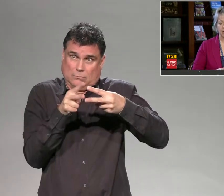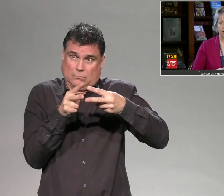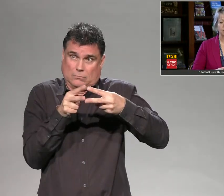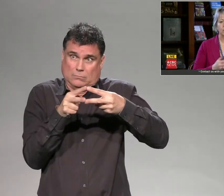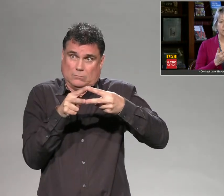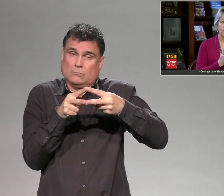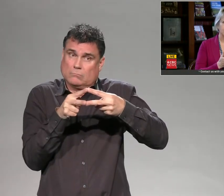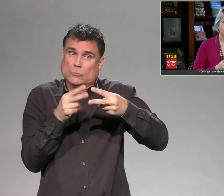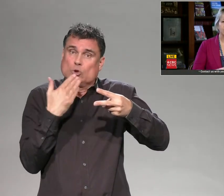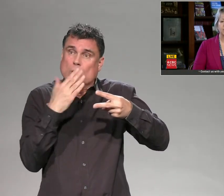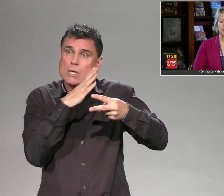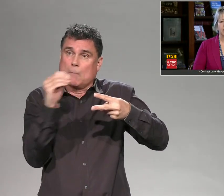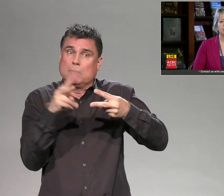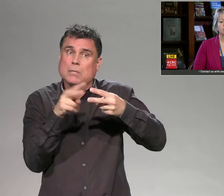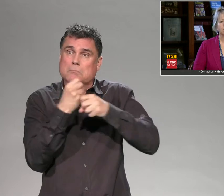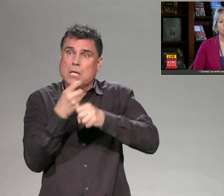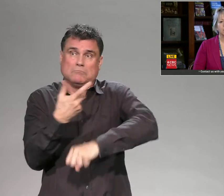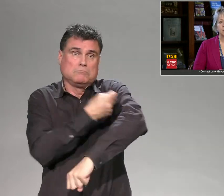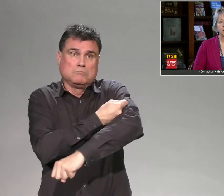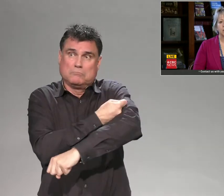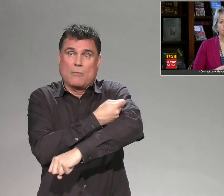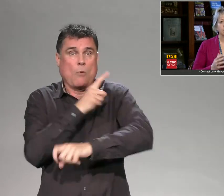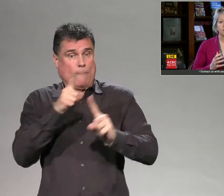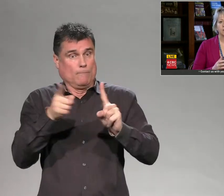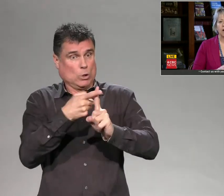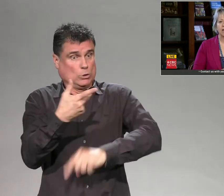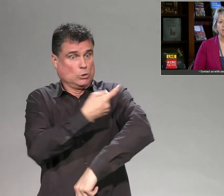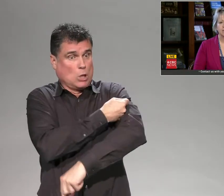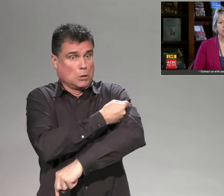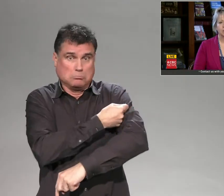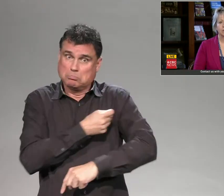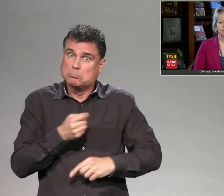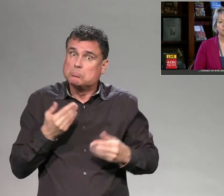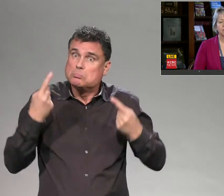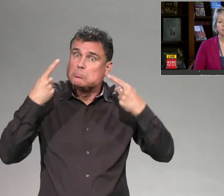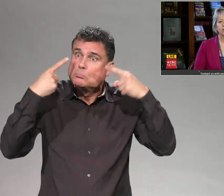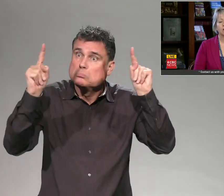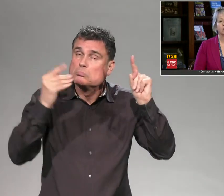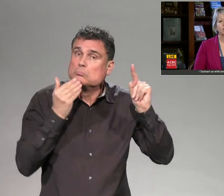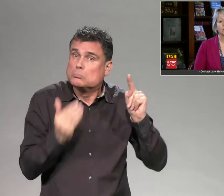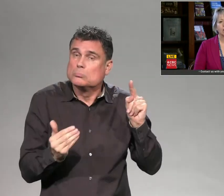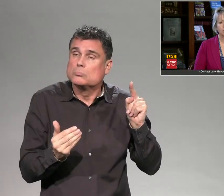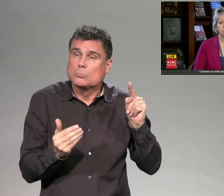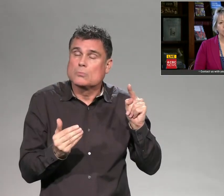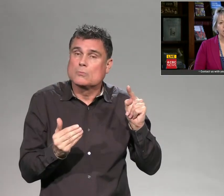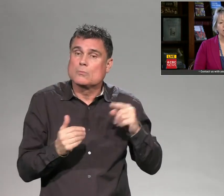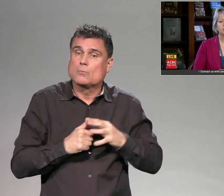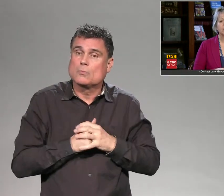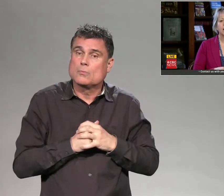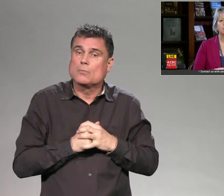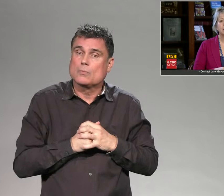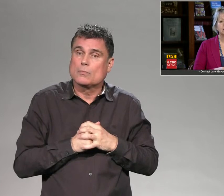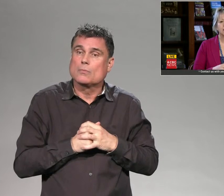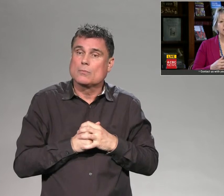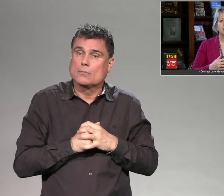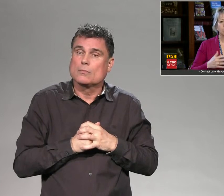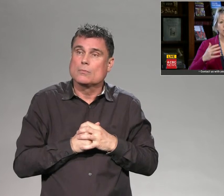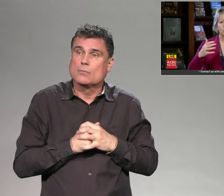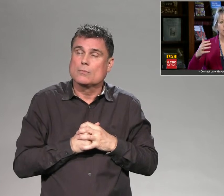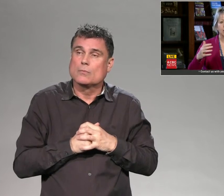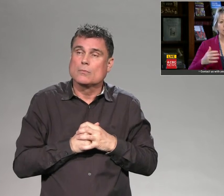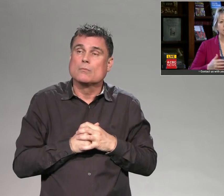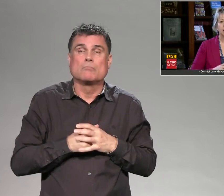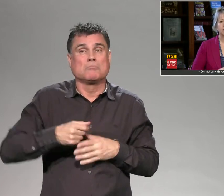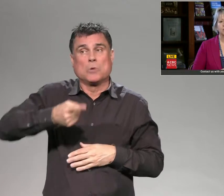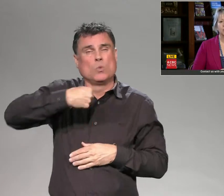importantly, right now, we've immunized so many people, high 90% of people in long-term care homes. So that means that